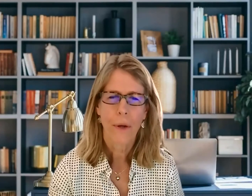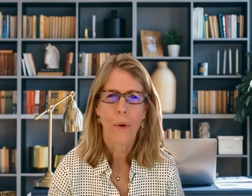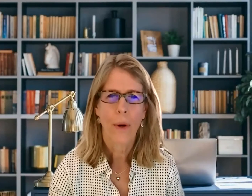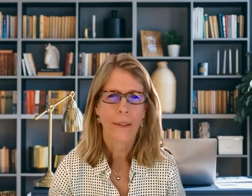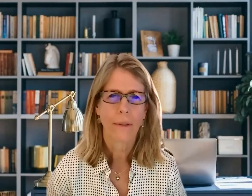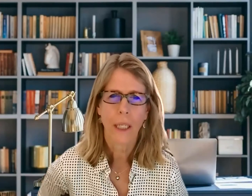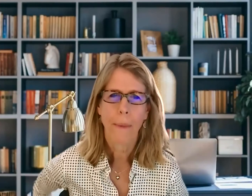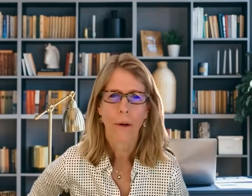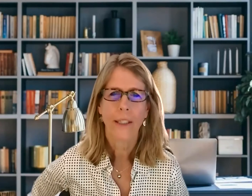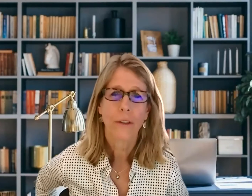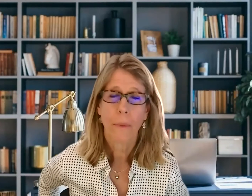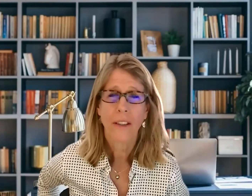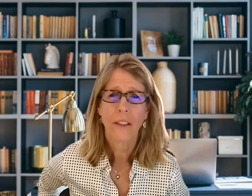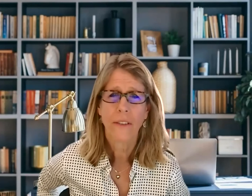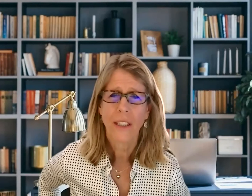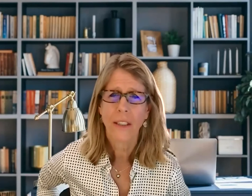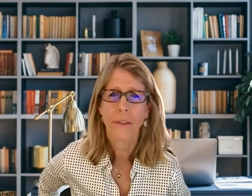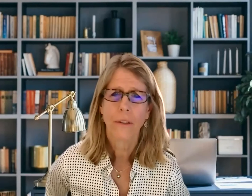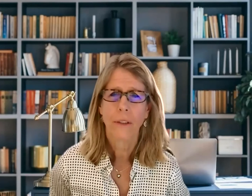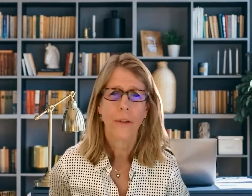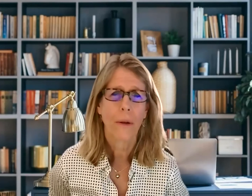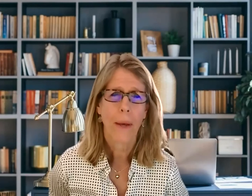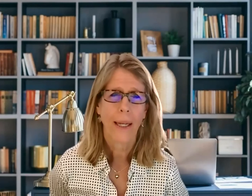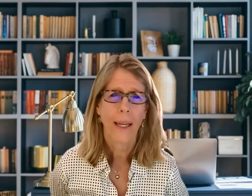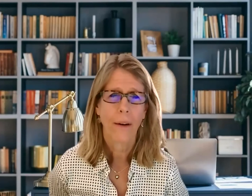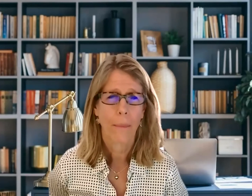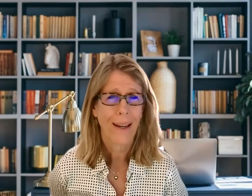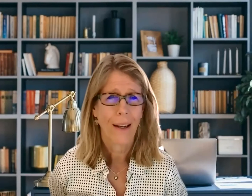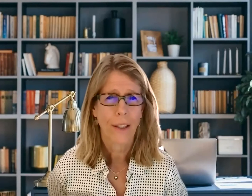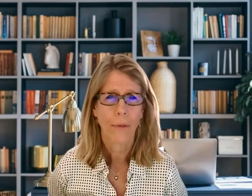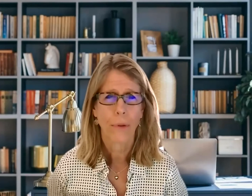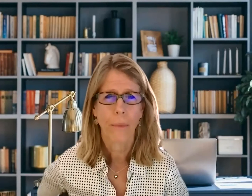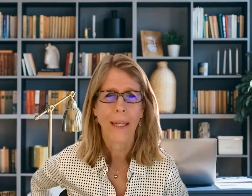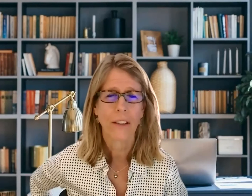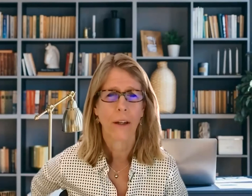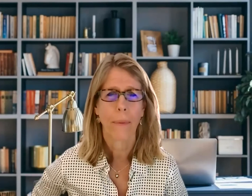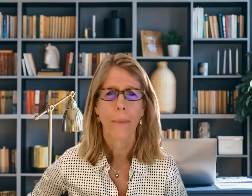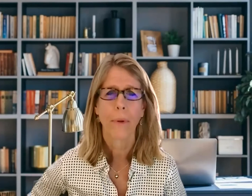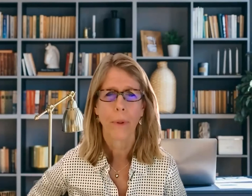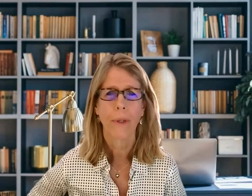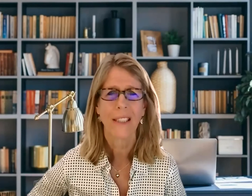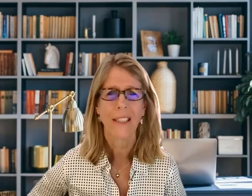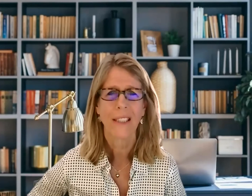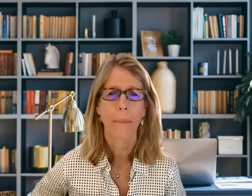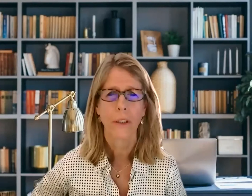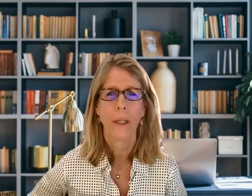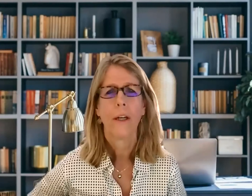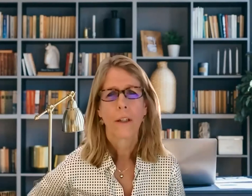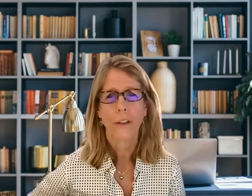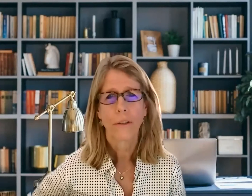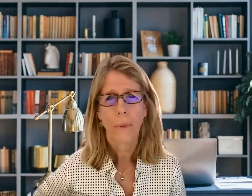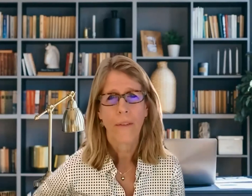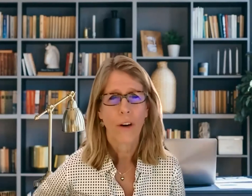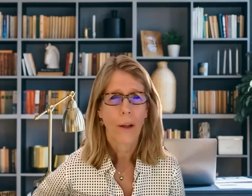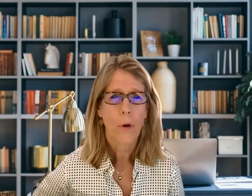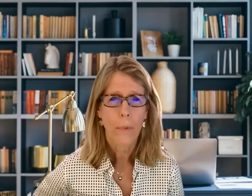highlight 3 points really about crisis response services for children, youth, and Medicaid or Medi-Cal in California based on a paper we recently published